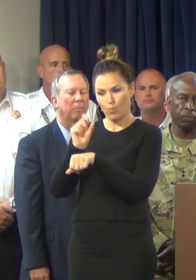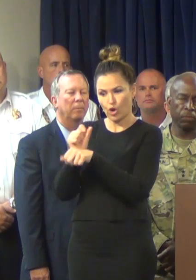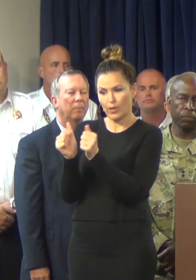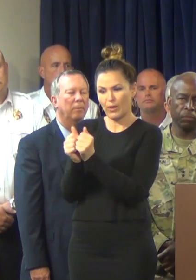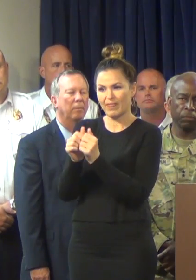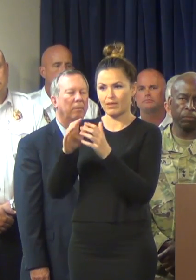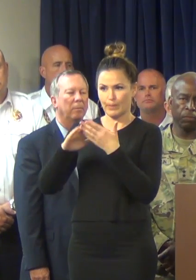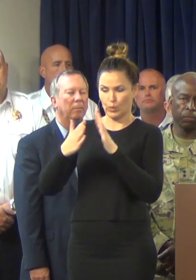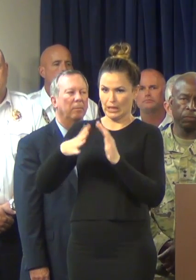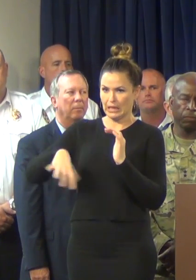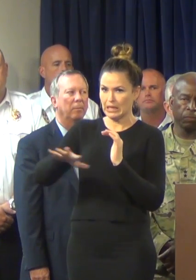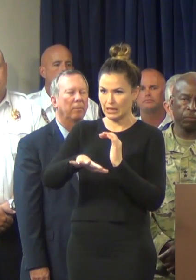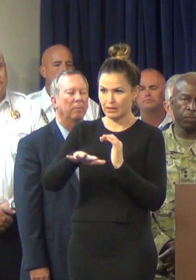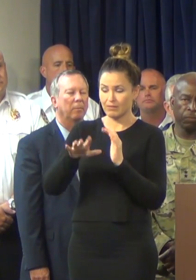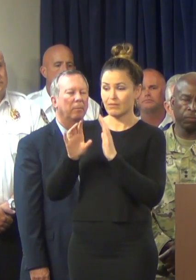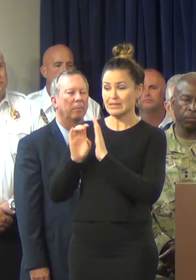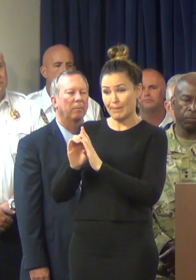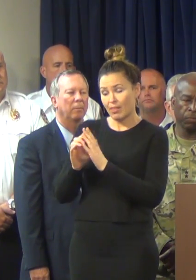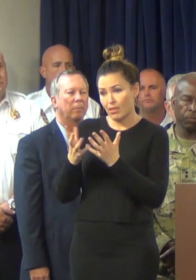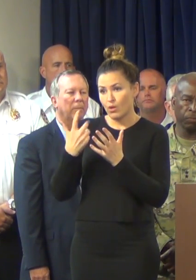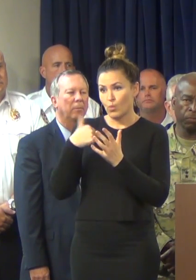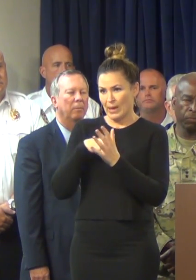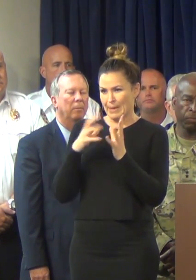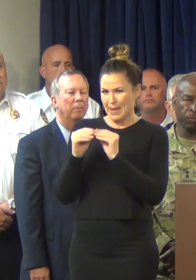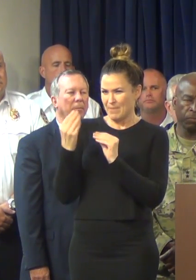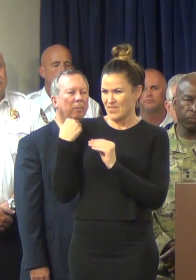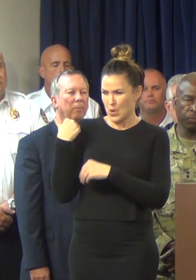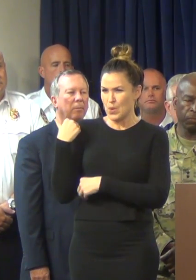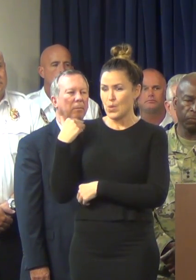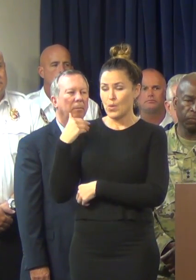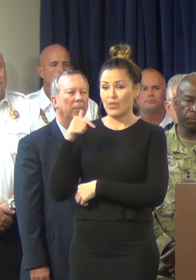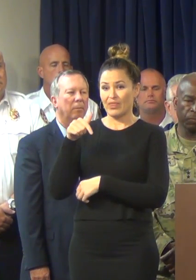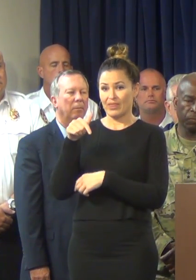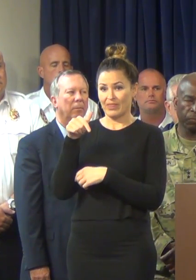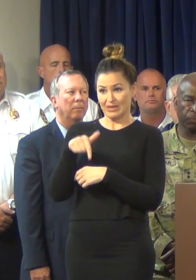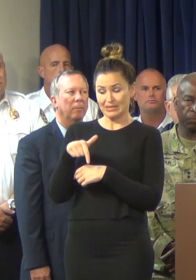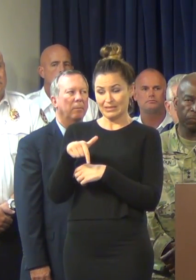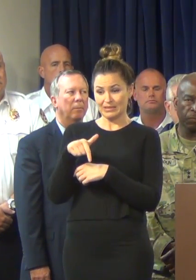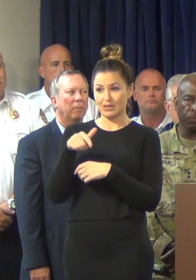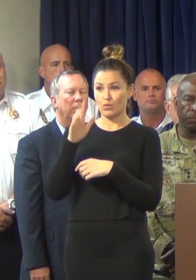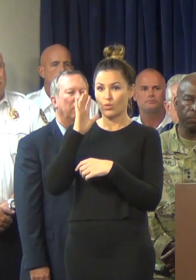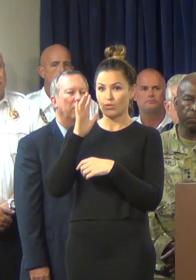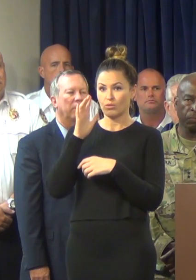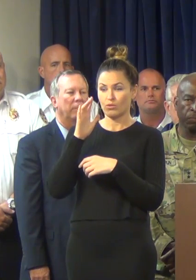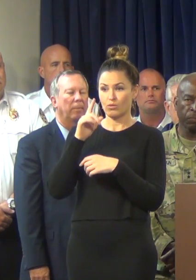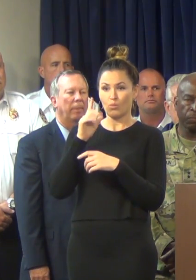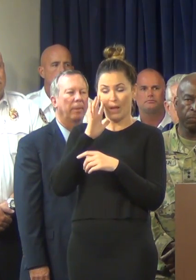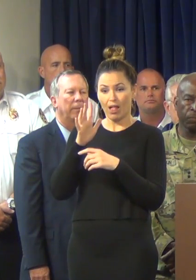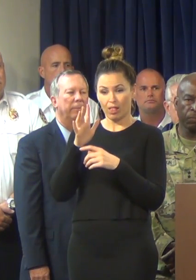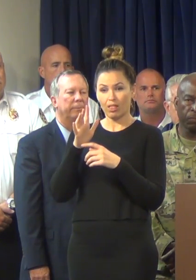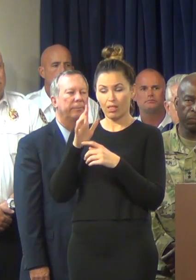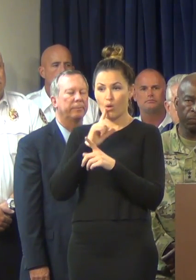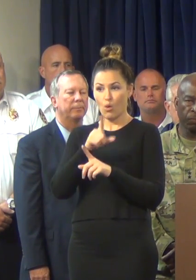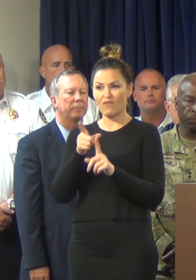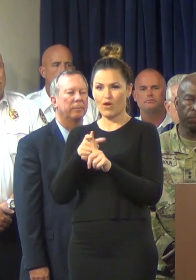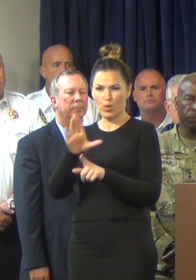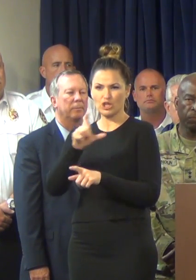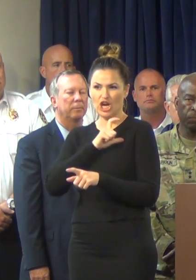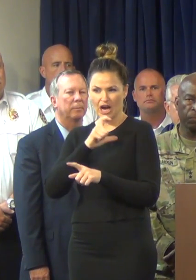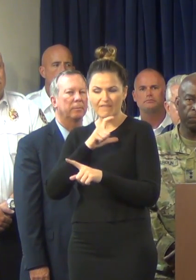local community. So as an example, when we met before, this will be directed by your sheriff, but they will provide